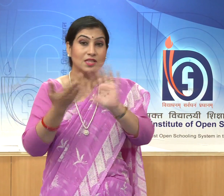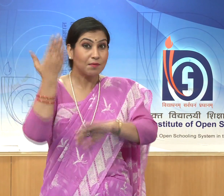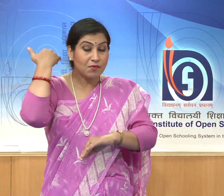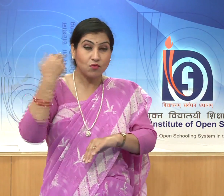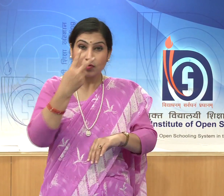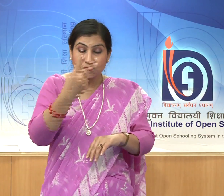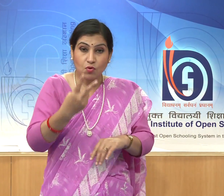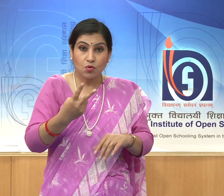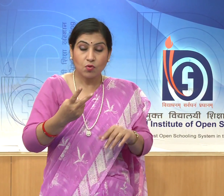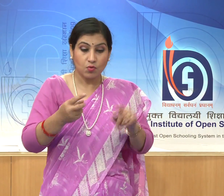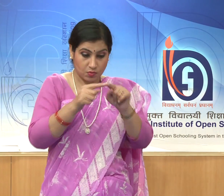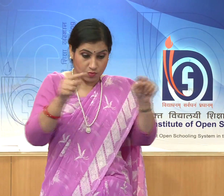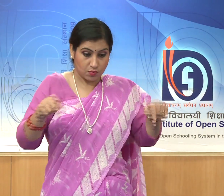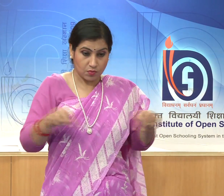were in Bengal,